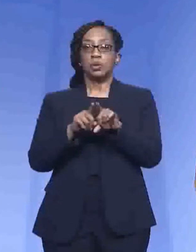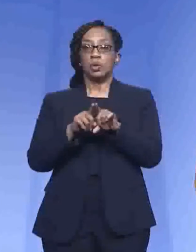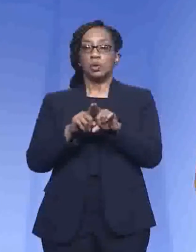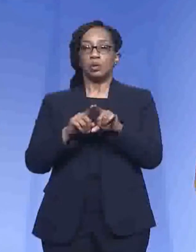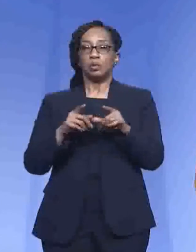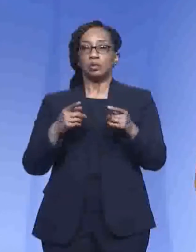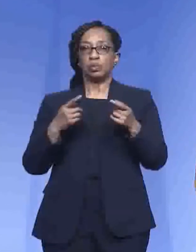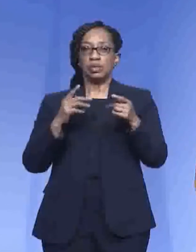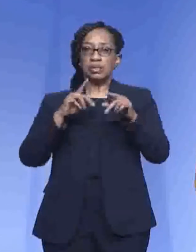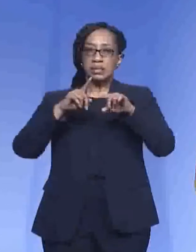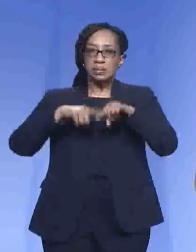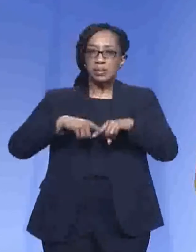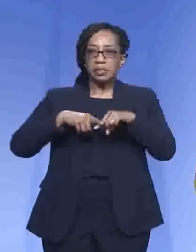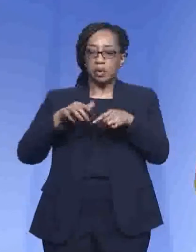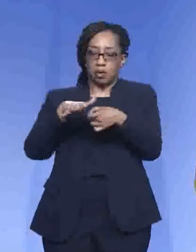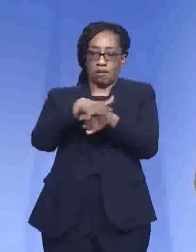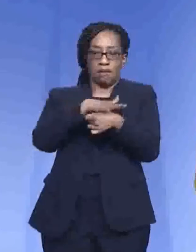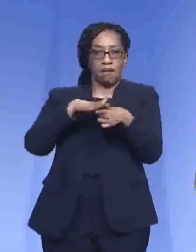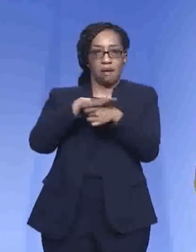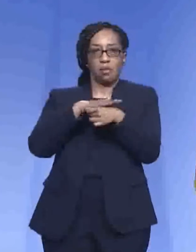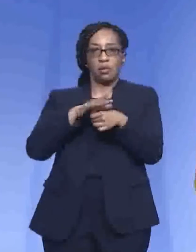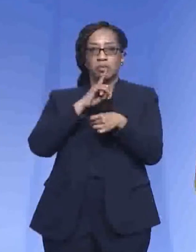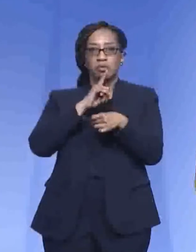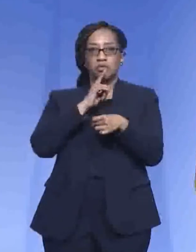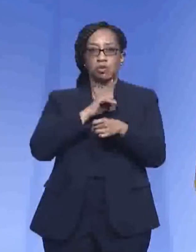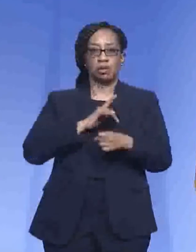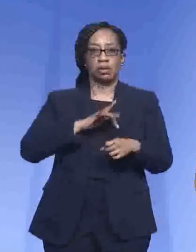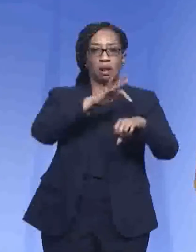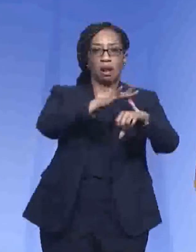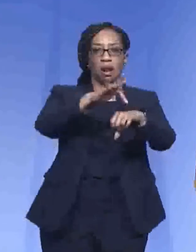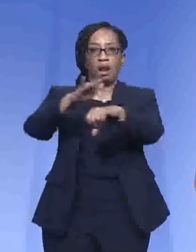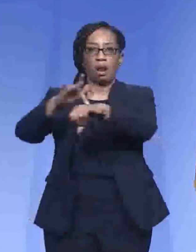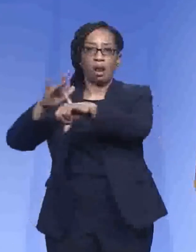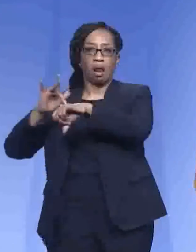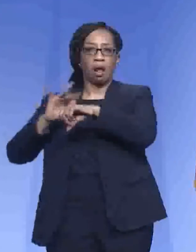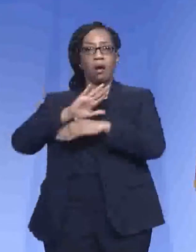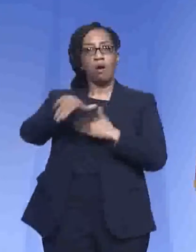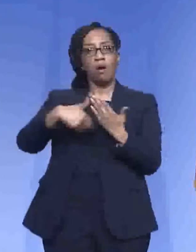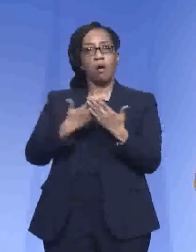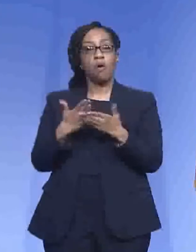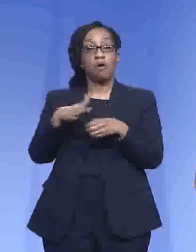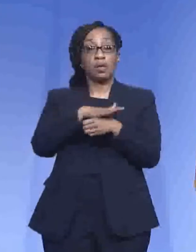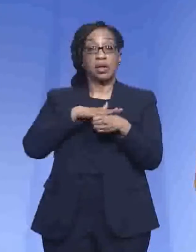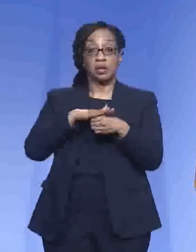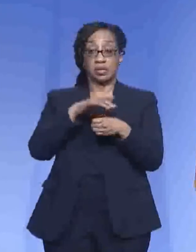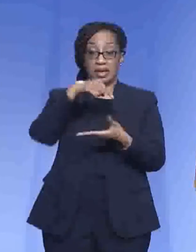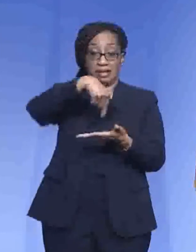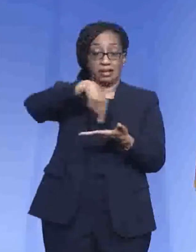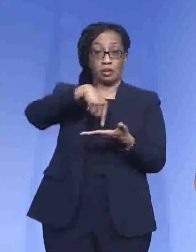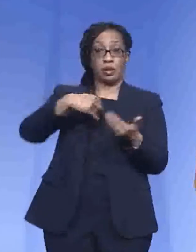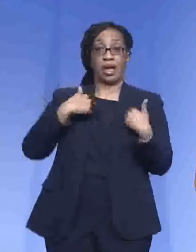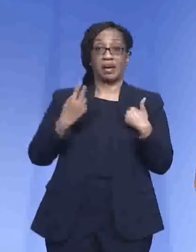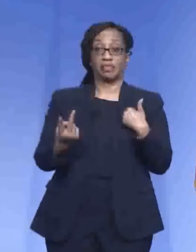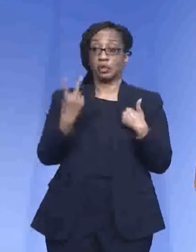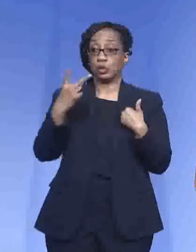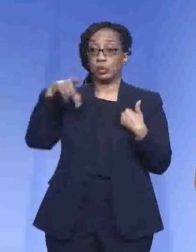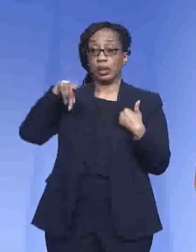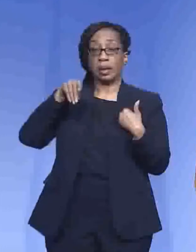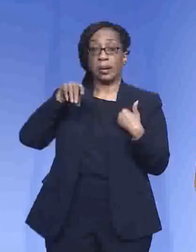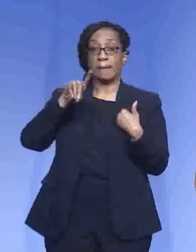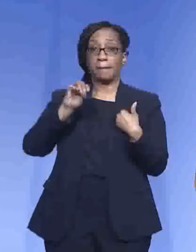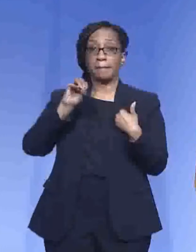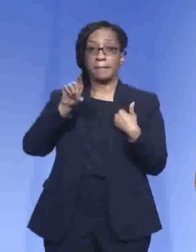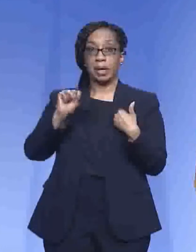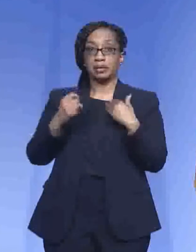geographically sensitive to make sure that we reach all the demographics. And so you will see this week we have 2 pop-up pods, one on Friday and